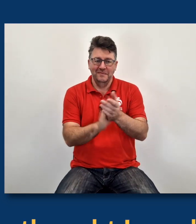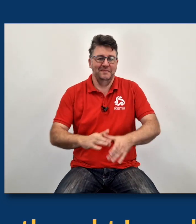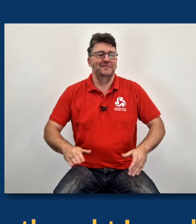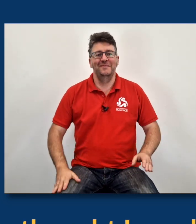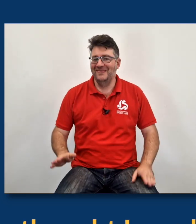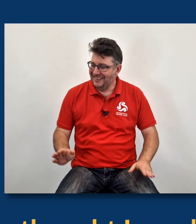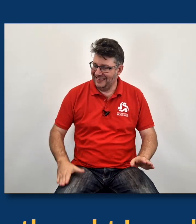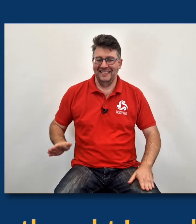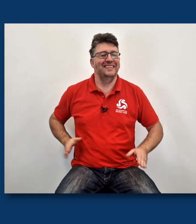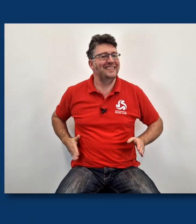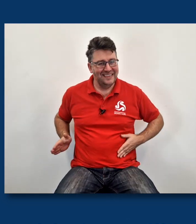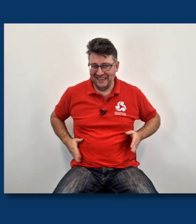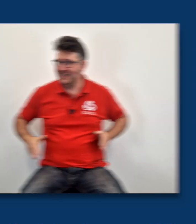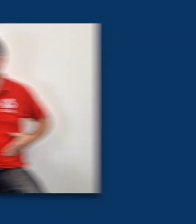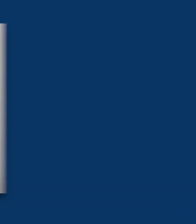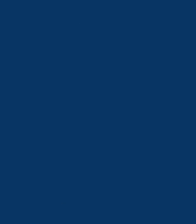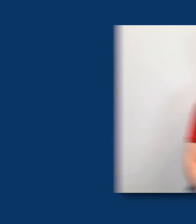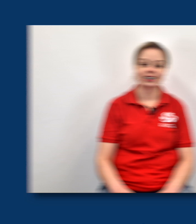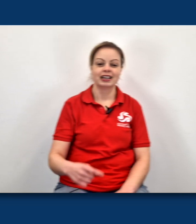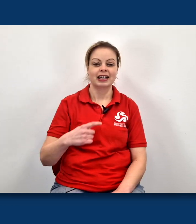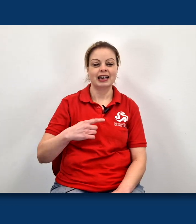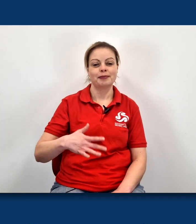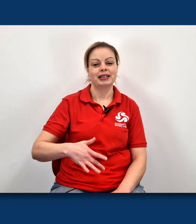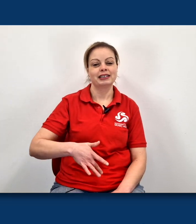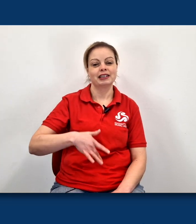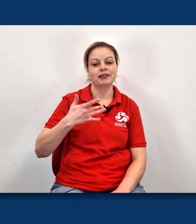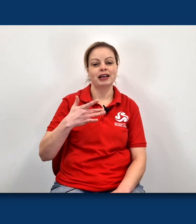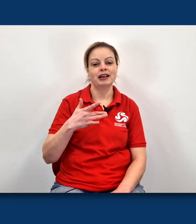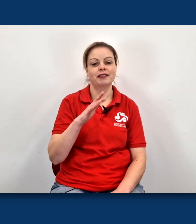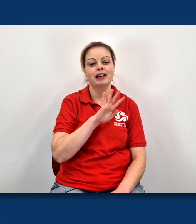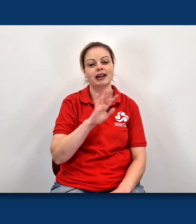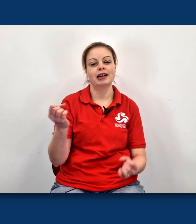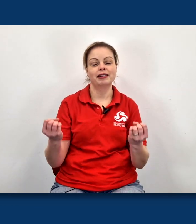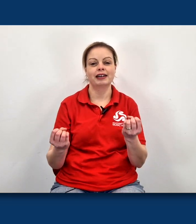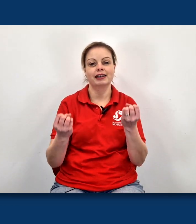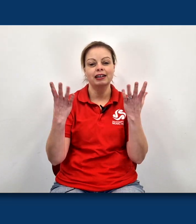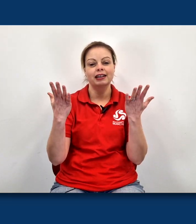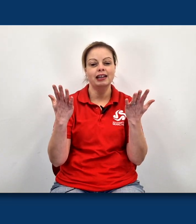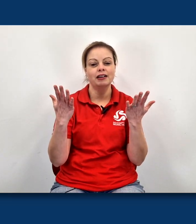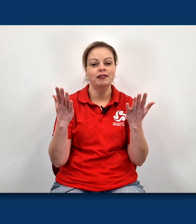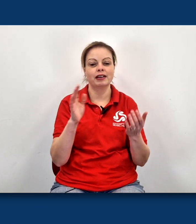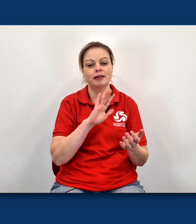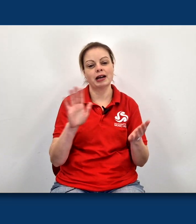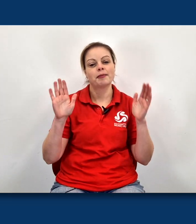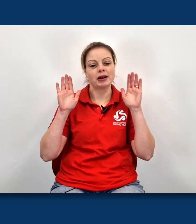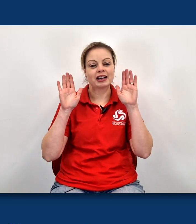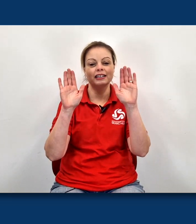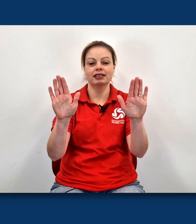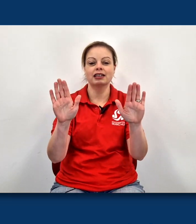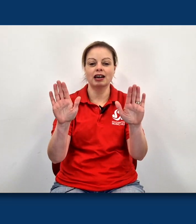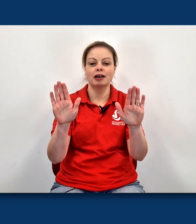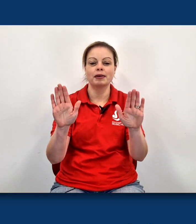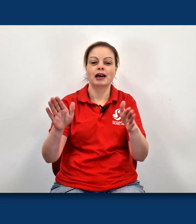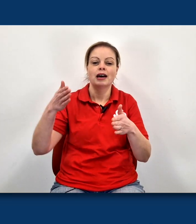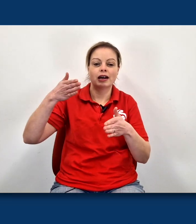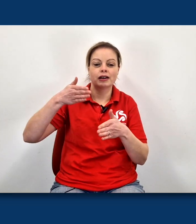wouldn't sell without you, sold 9 million. I'm a survivor, I'm not gon' give up. I'm not gon' stop her, I'm gon'